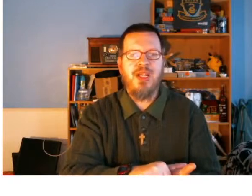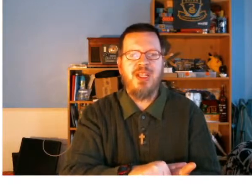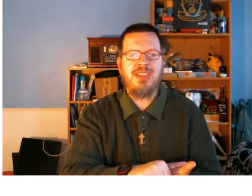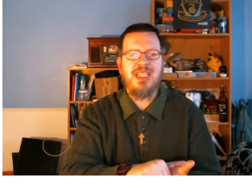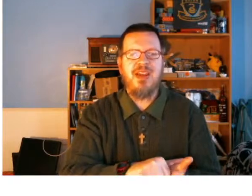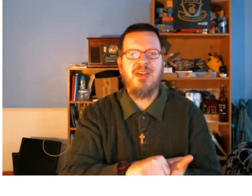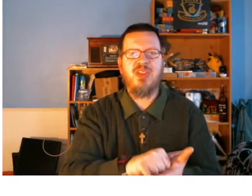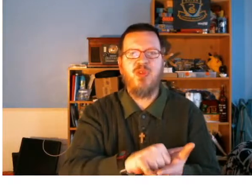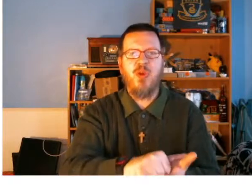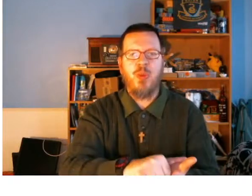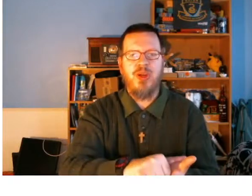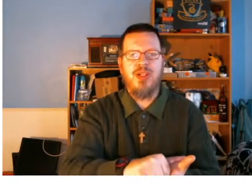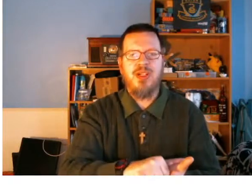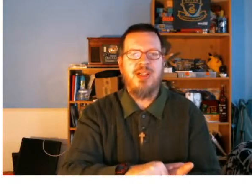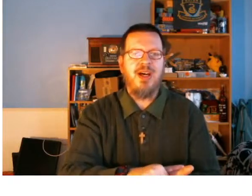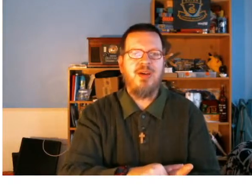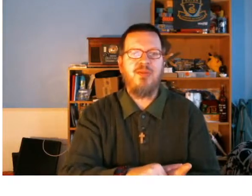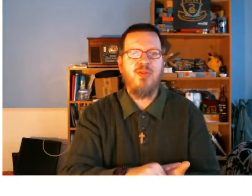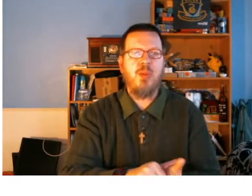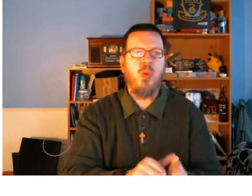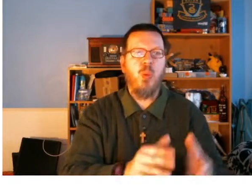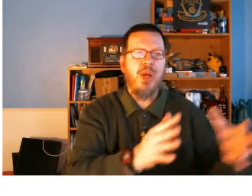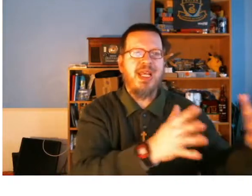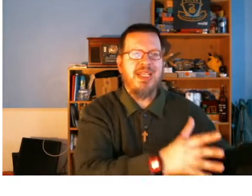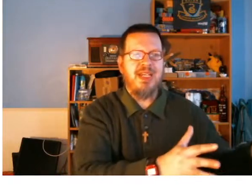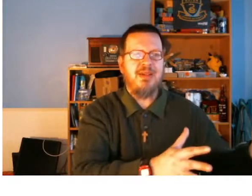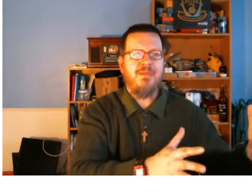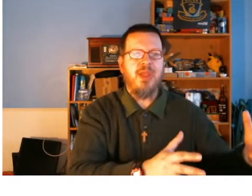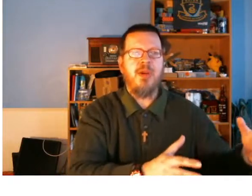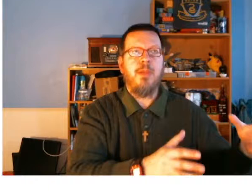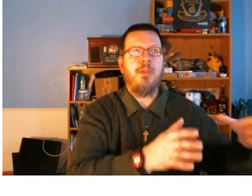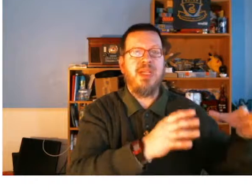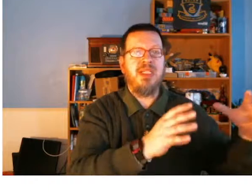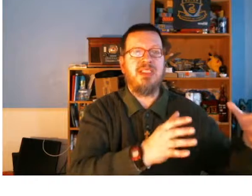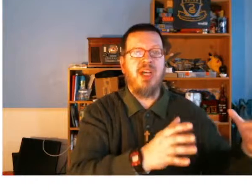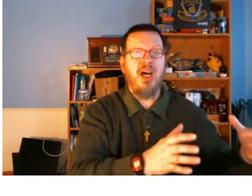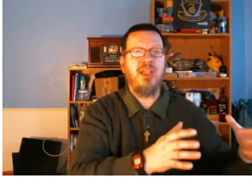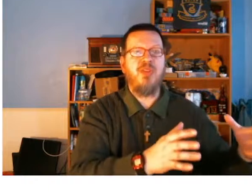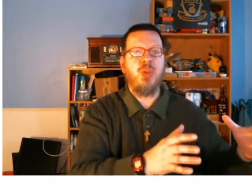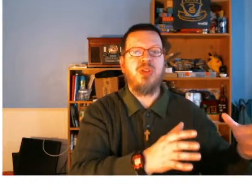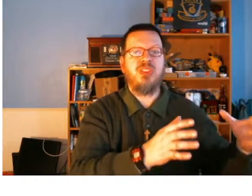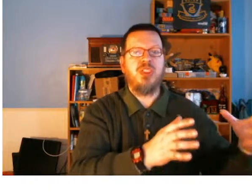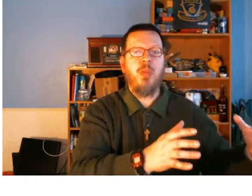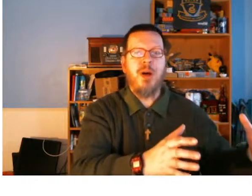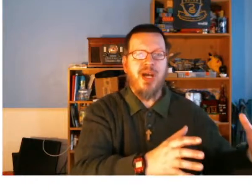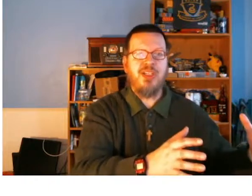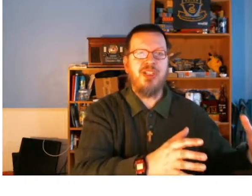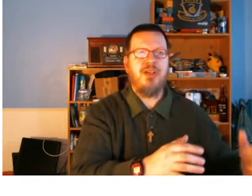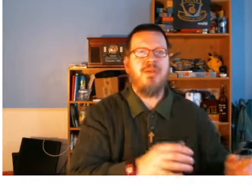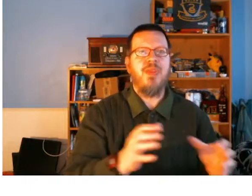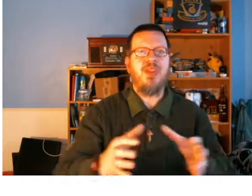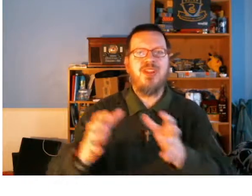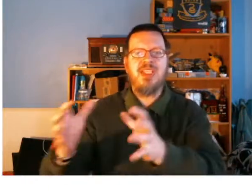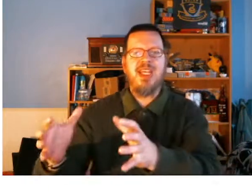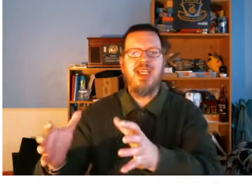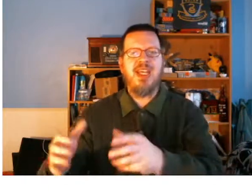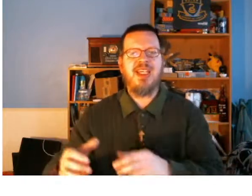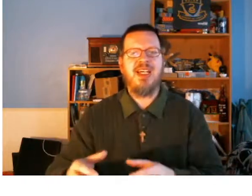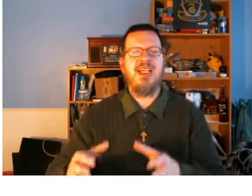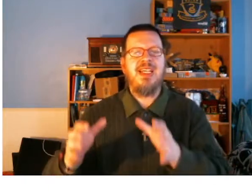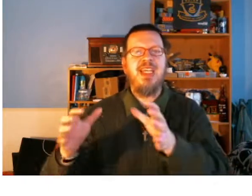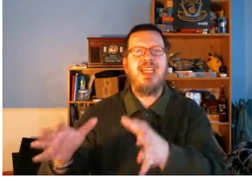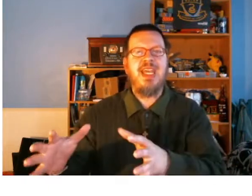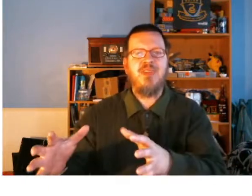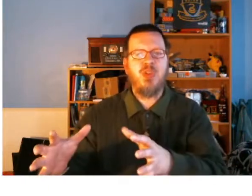word, but it does carry us forward from one idea, because God loved the world so much, to the second